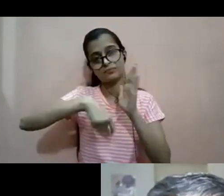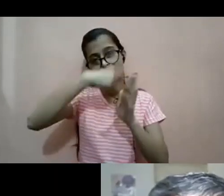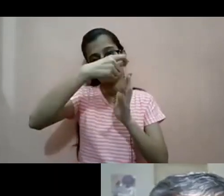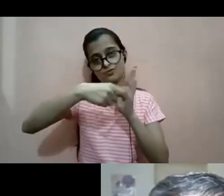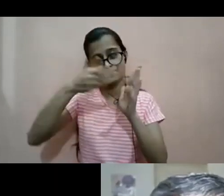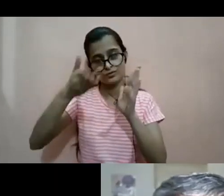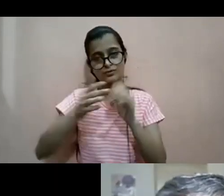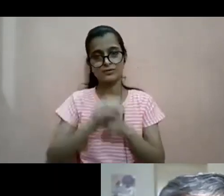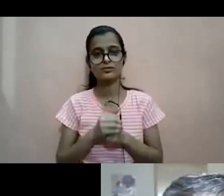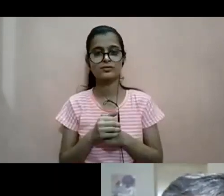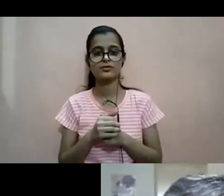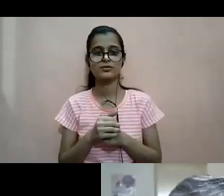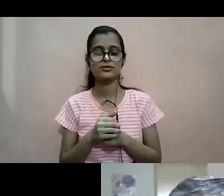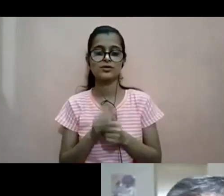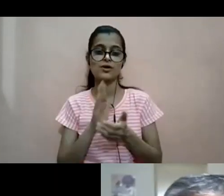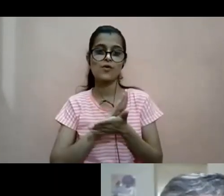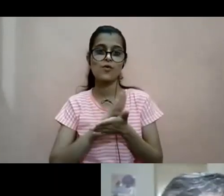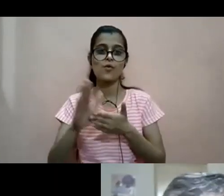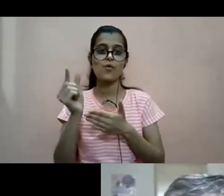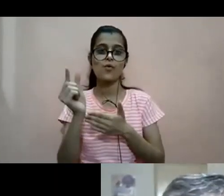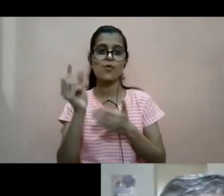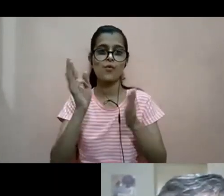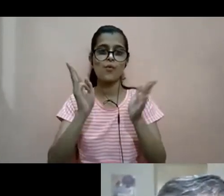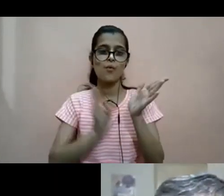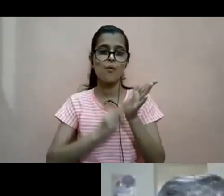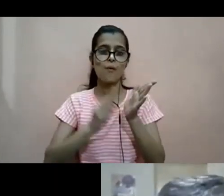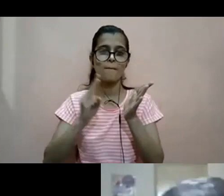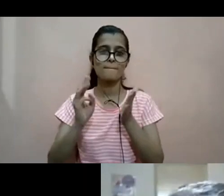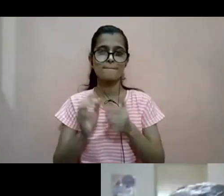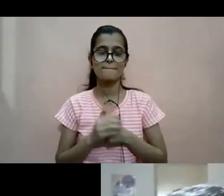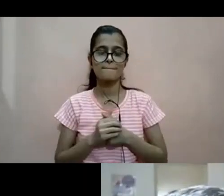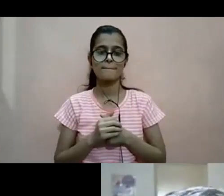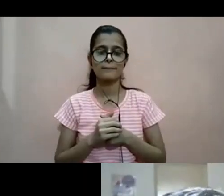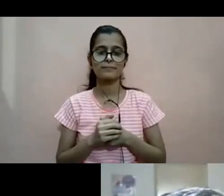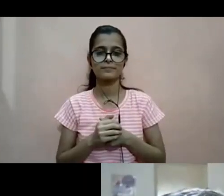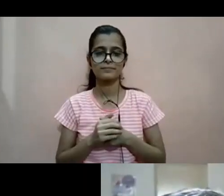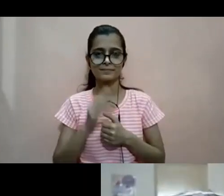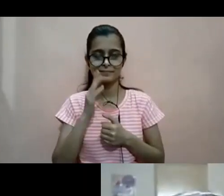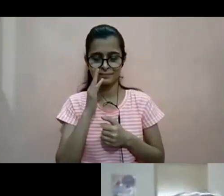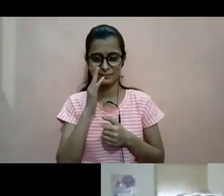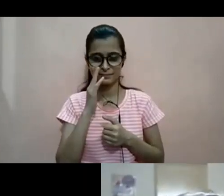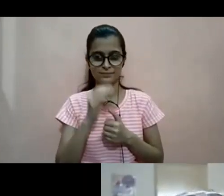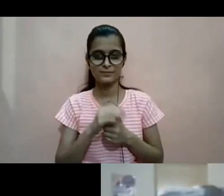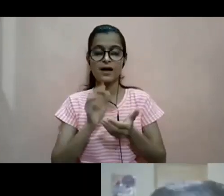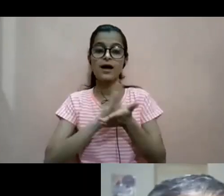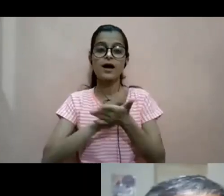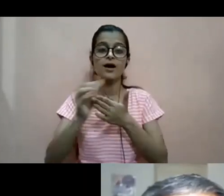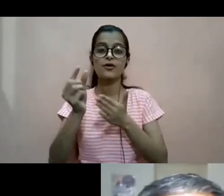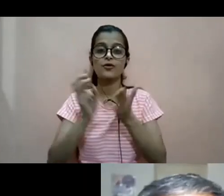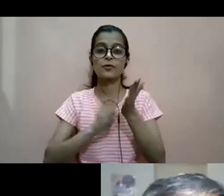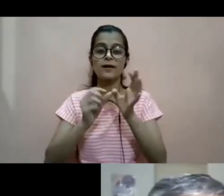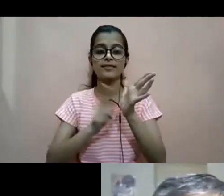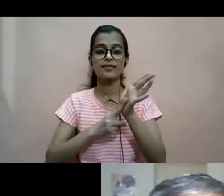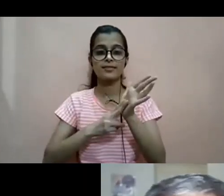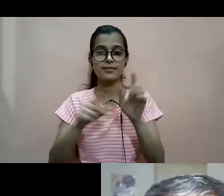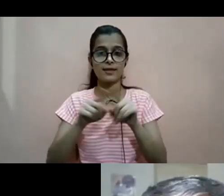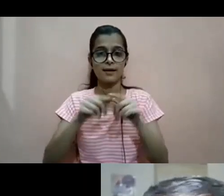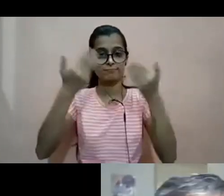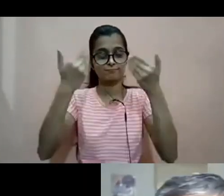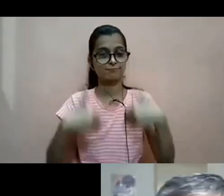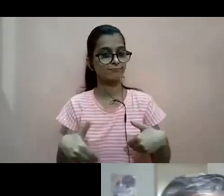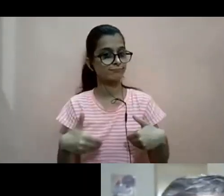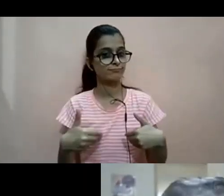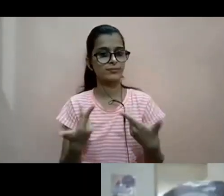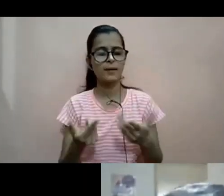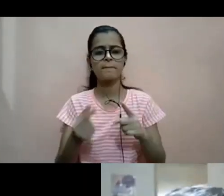human, what all entails. It's talking about being human. His publications, I just very